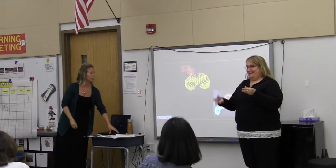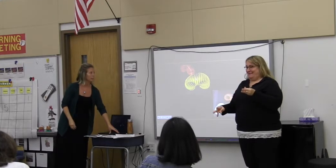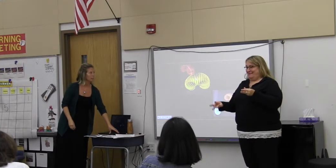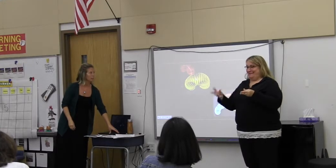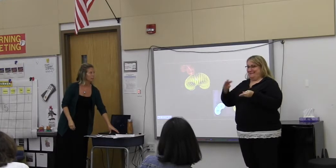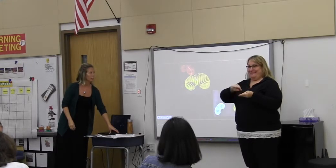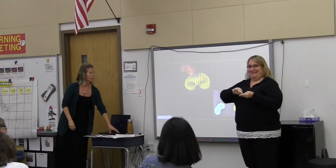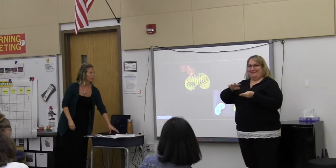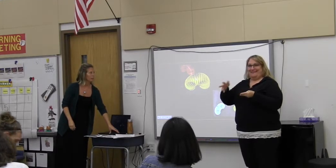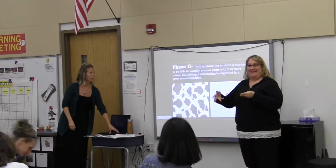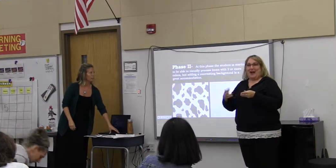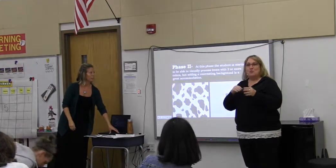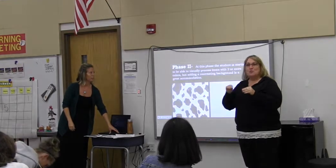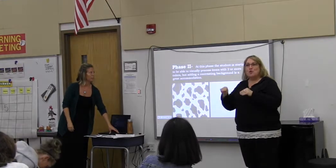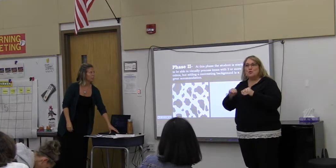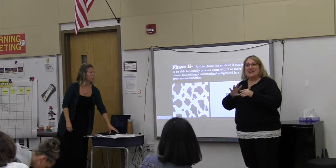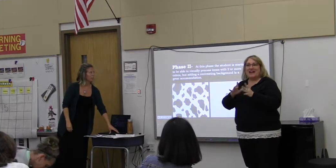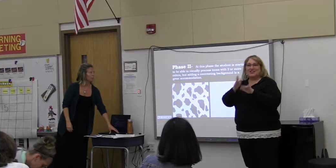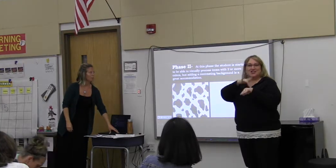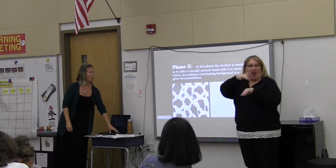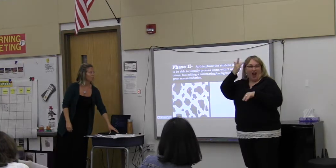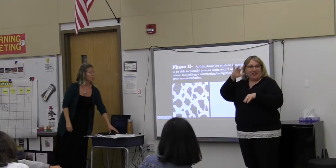shiny.